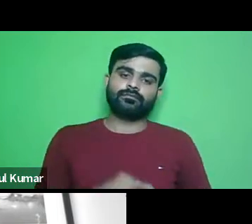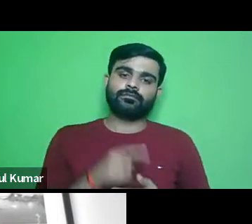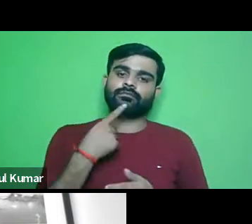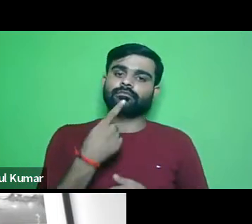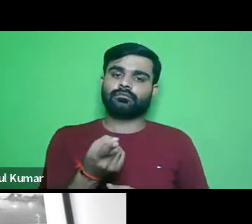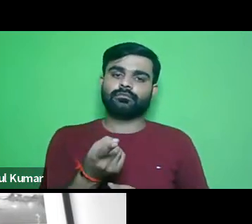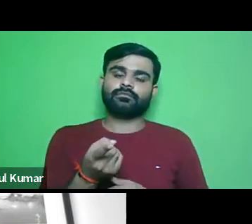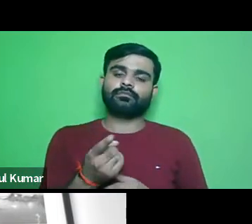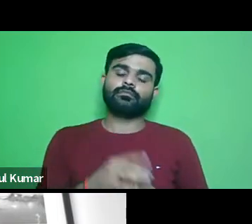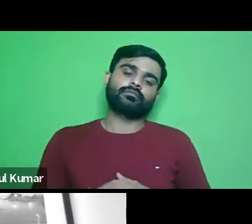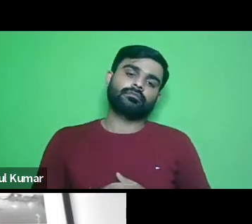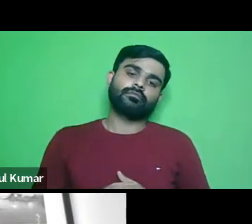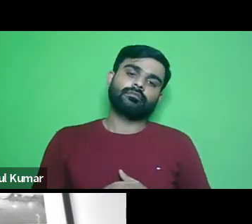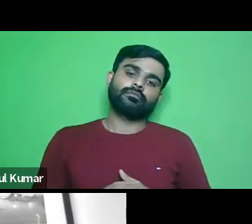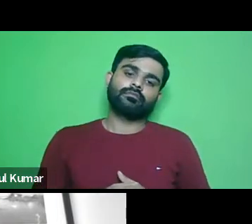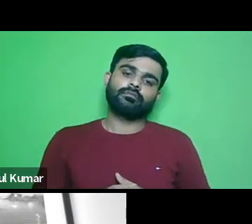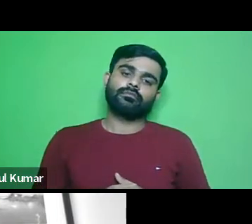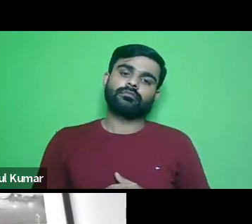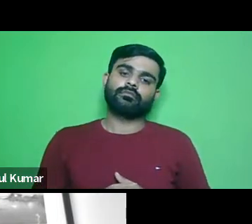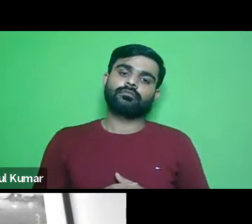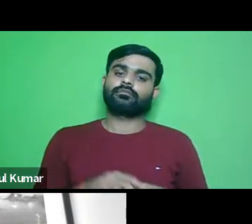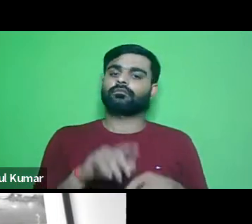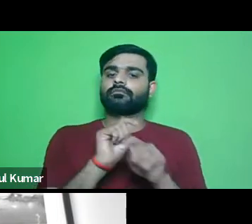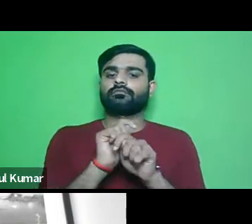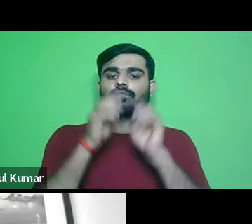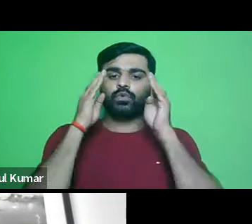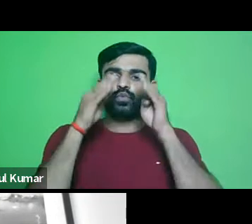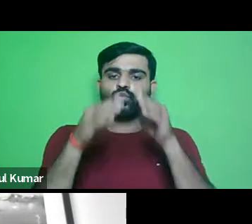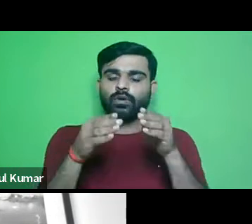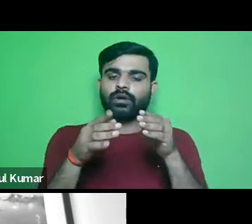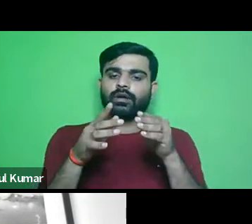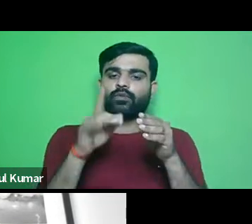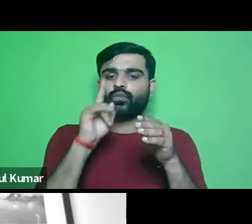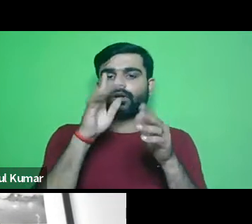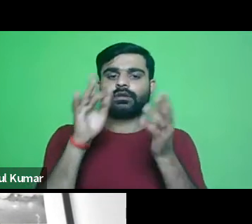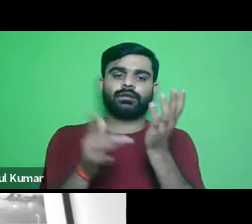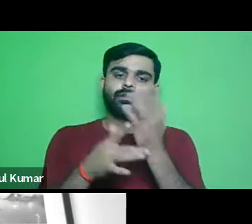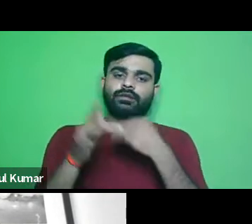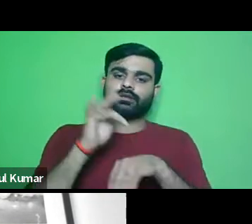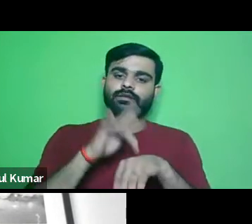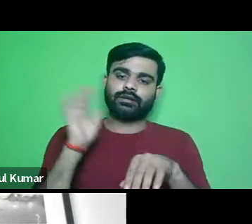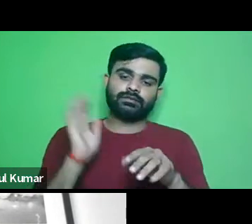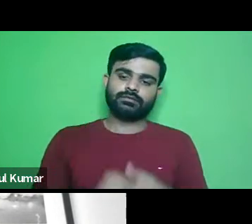that's what I would say there is what needs to be the focus of our attention.